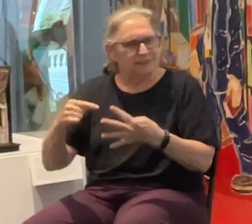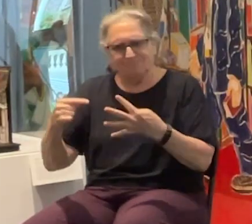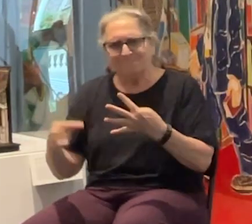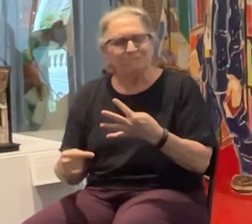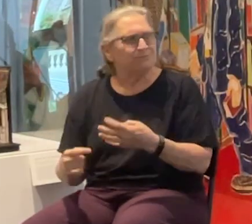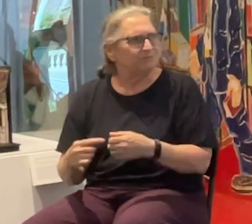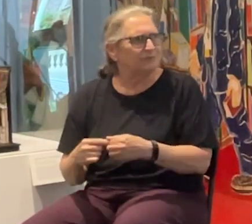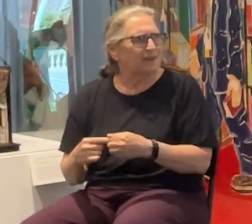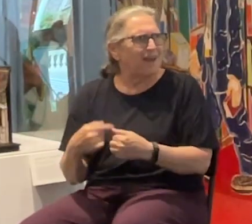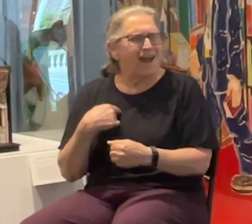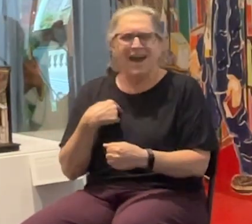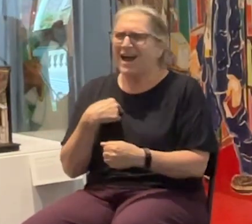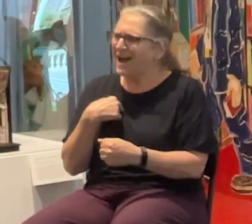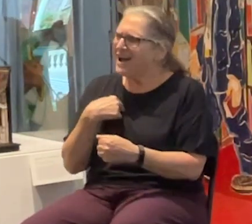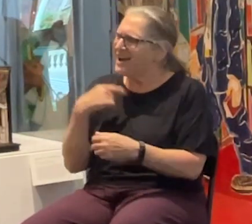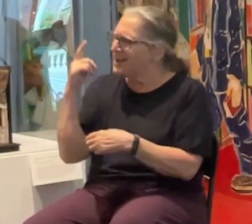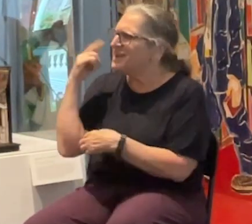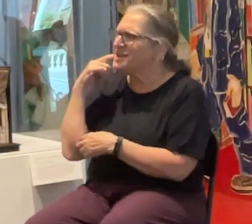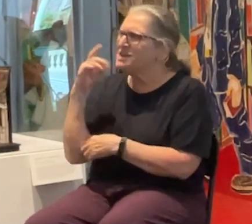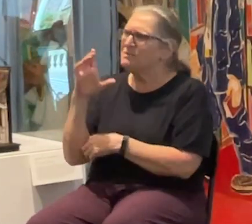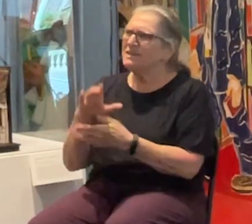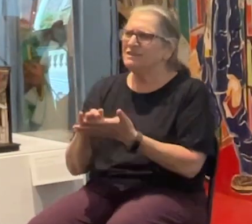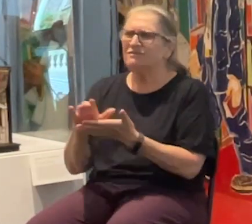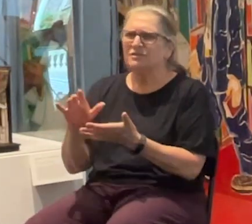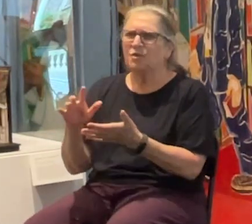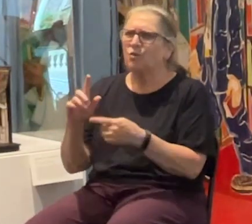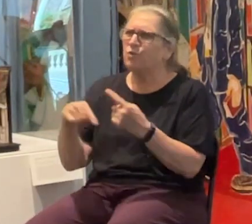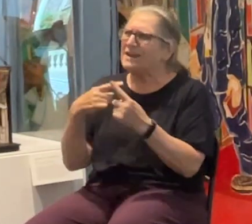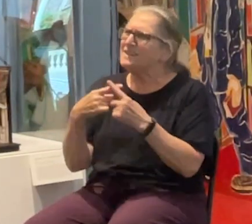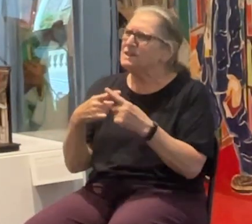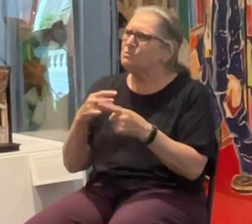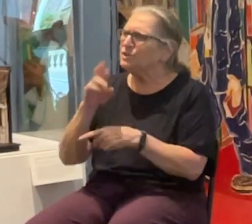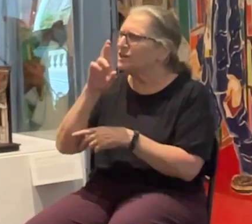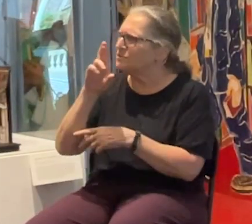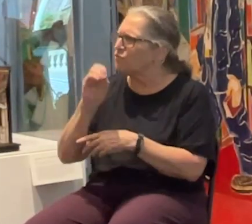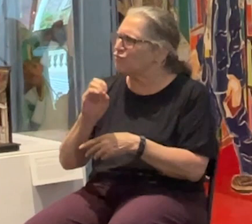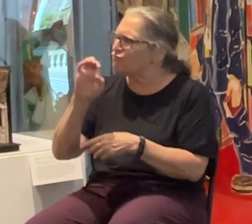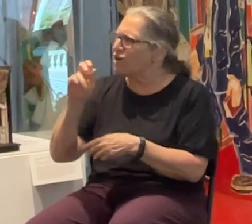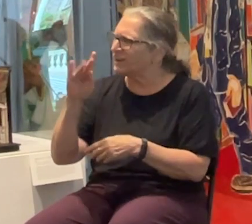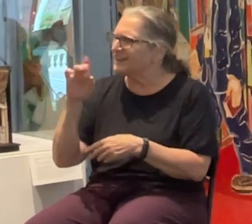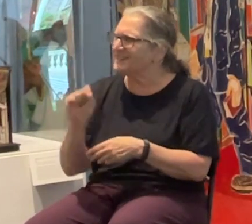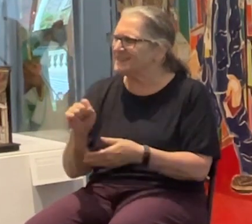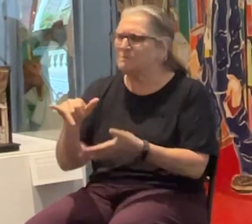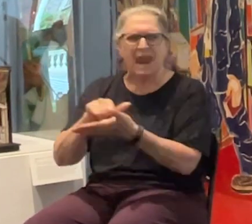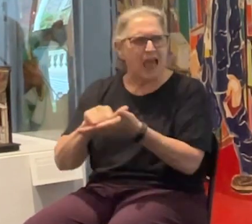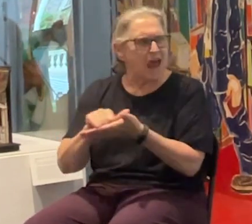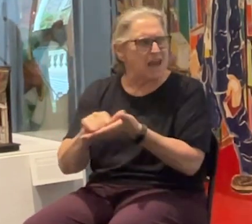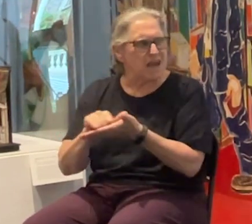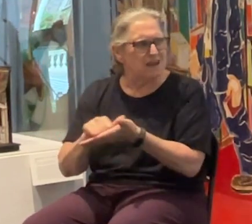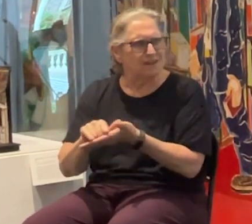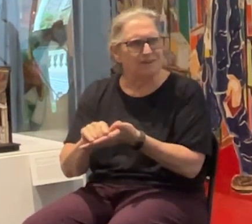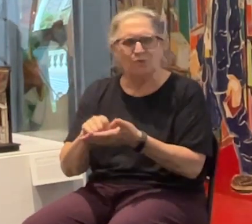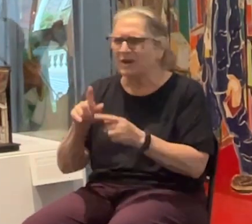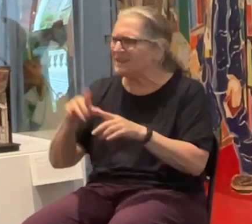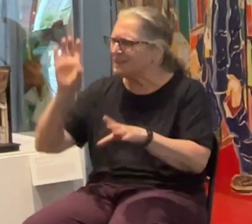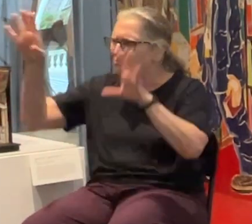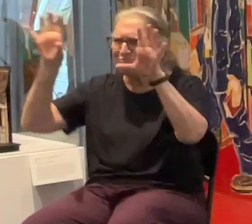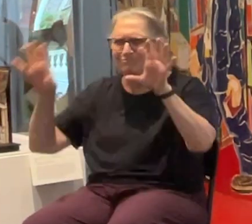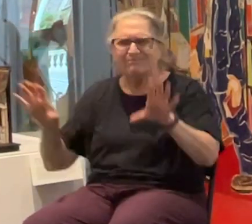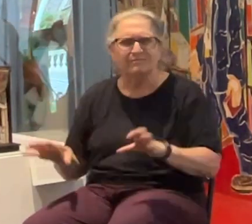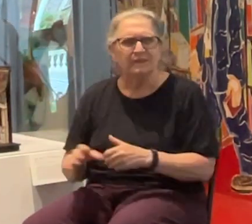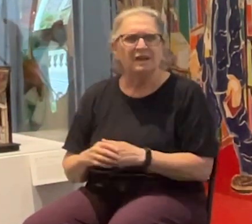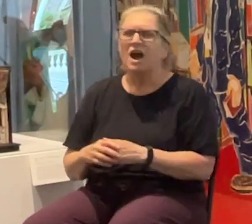I believe. When was it that he put up parts of Ruckus Manhattan in Grand Central? Because I think I saw that when I was first here. I think that was in